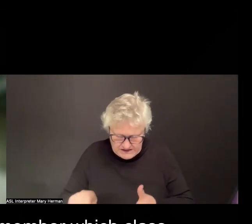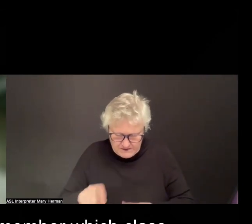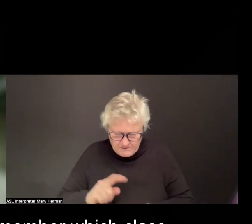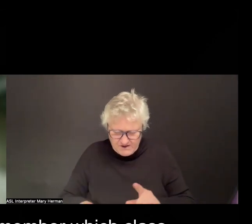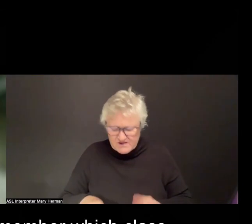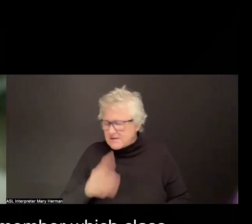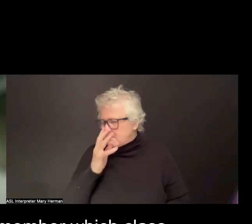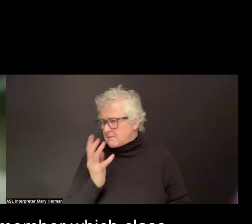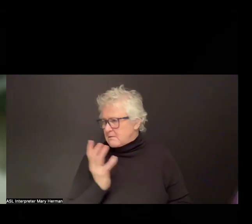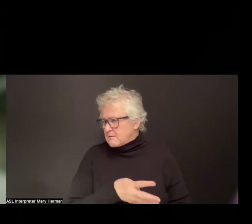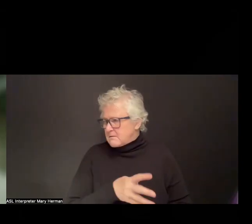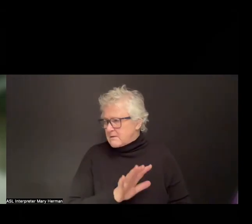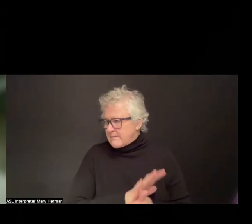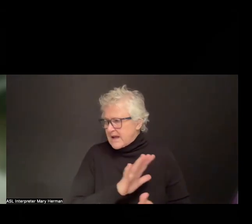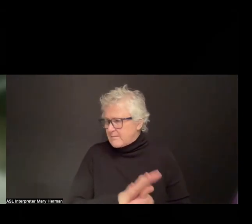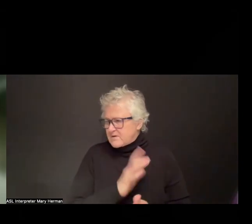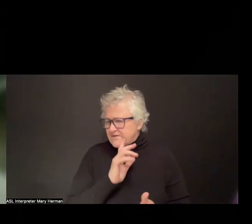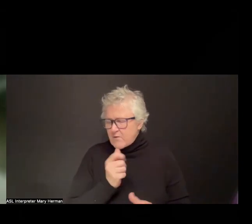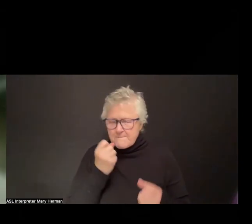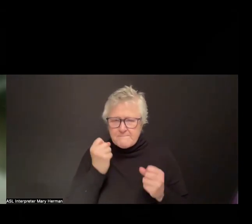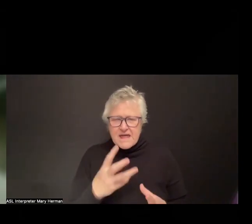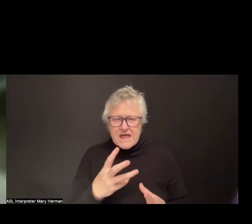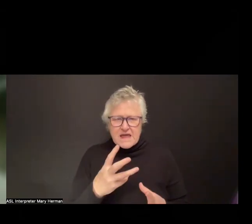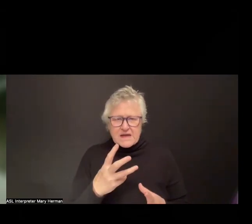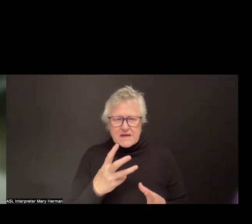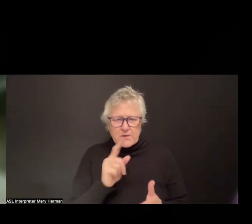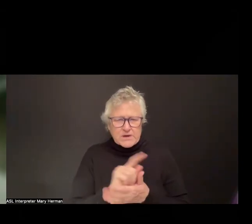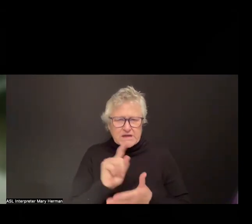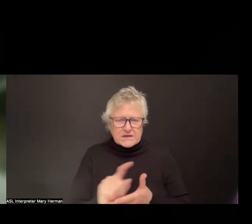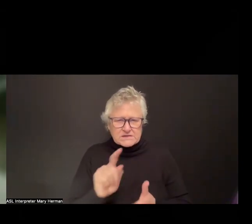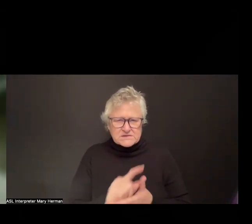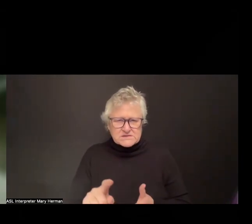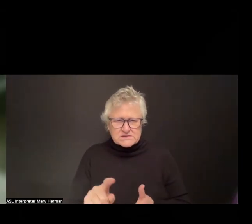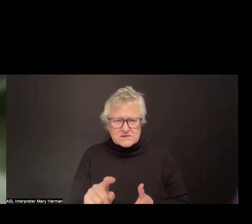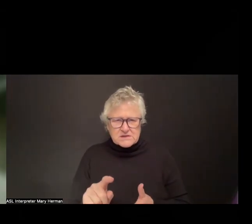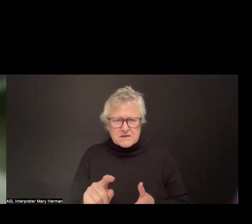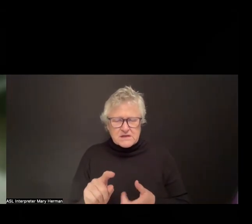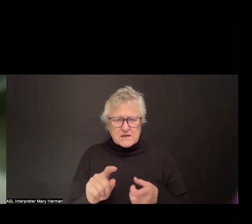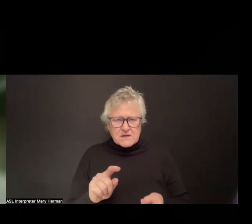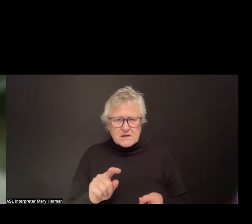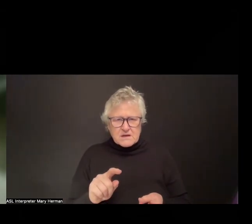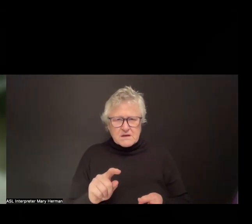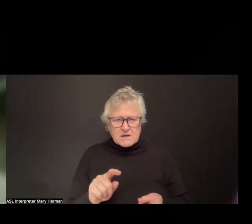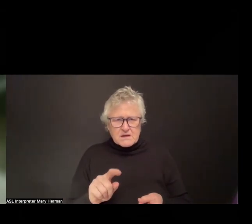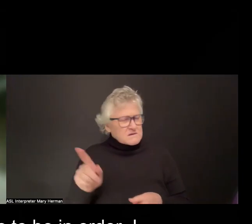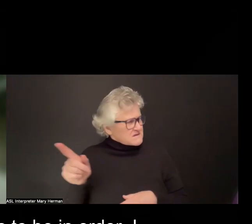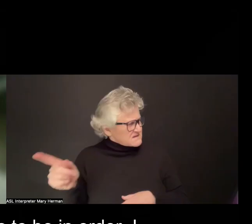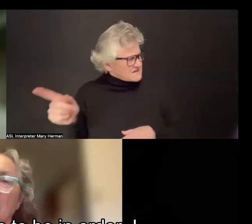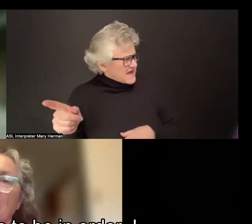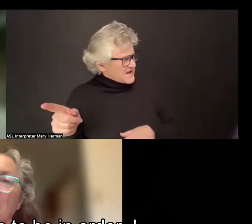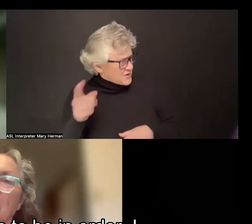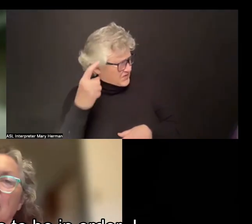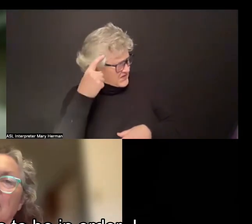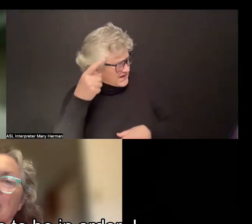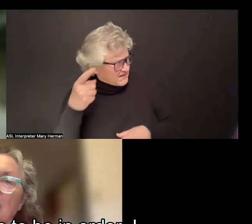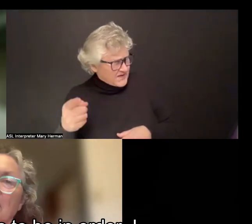even remember which class they were for. They're not just sewn out of order? Kay said, I don't think so. I've read the whole thing. It largely